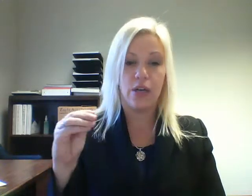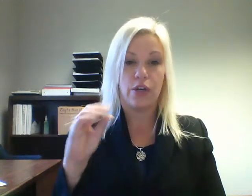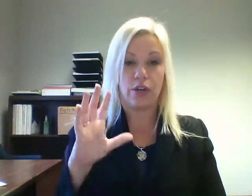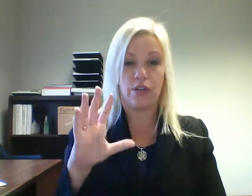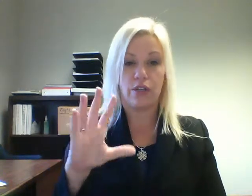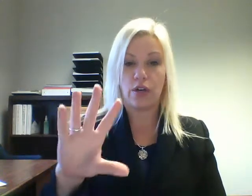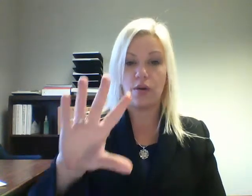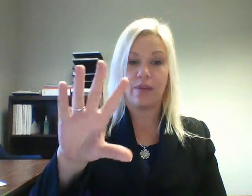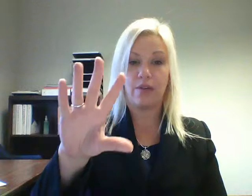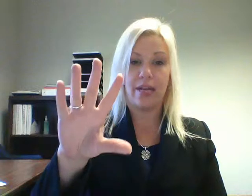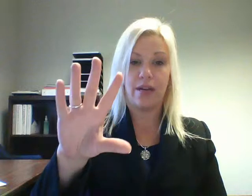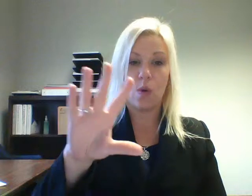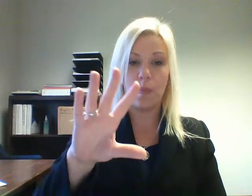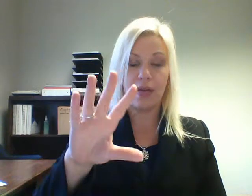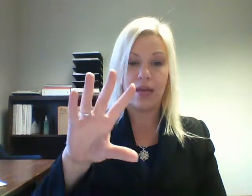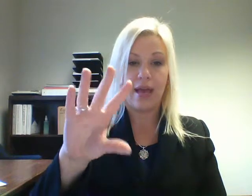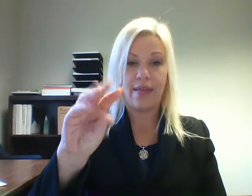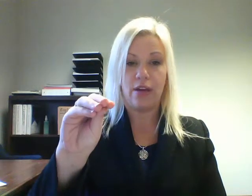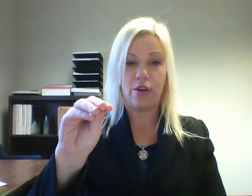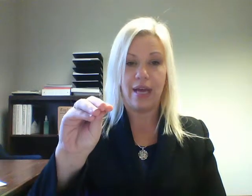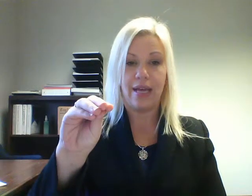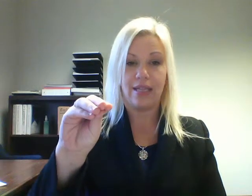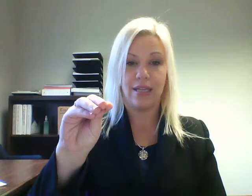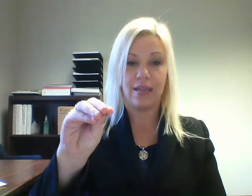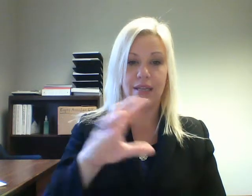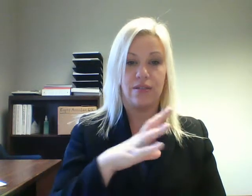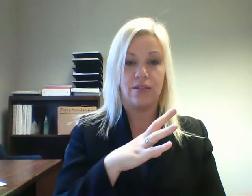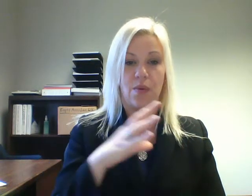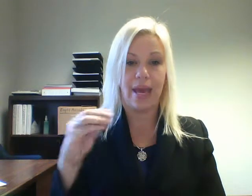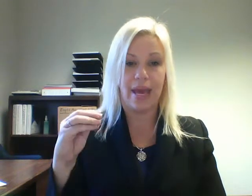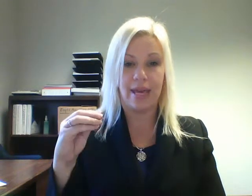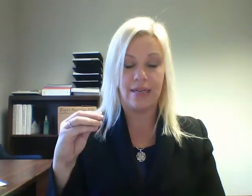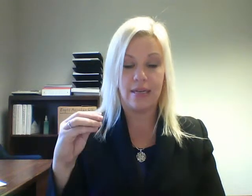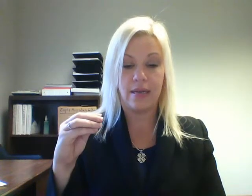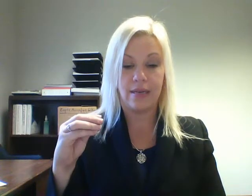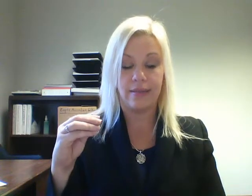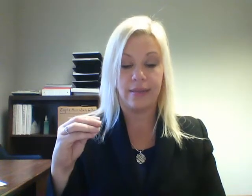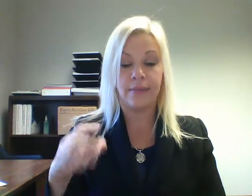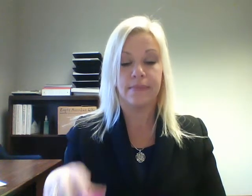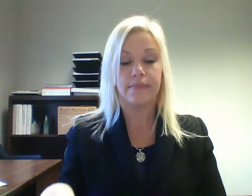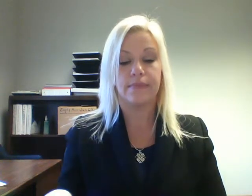you're going to start with your hand open, and then you're going to end like this. So, and